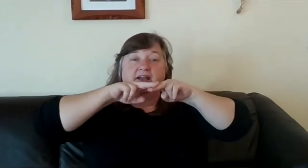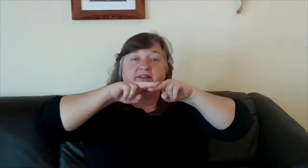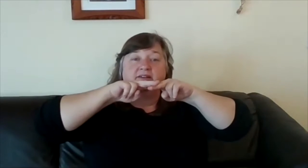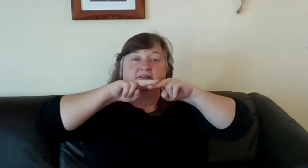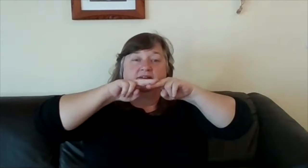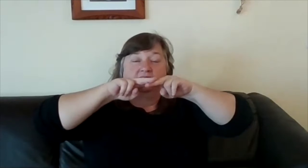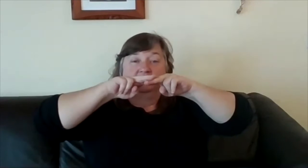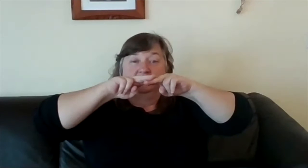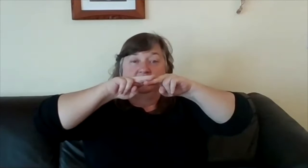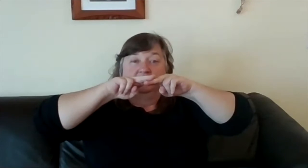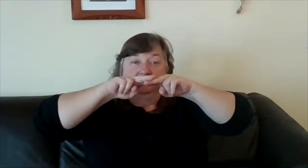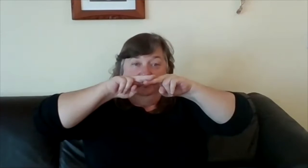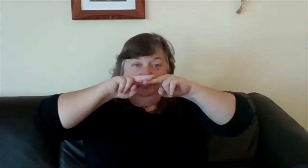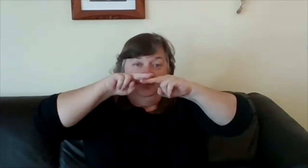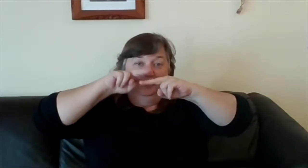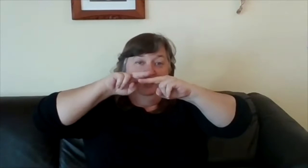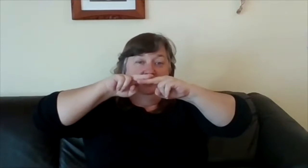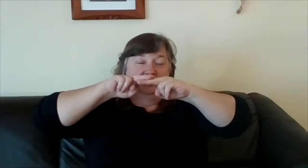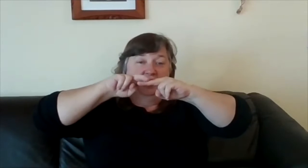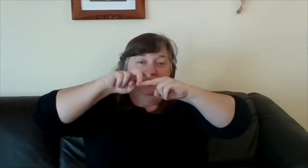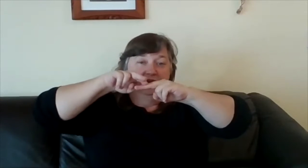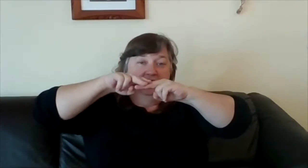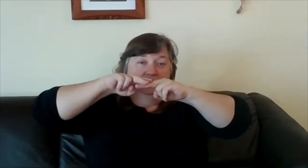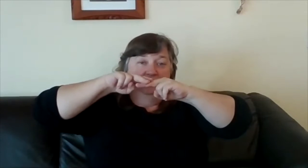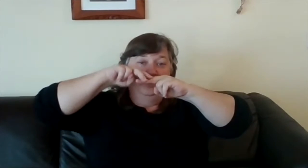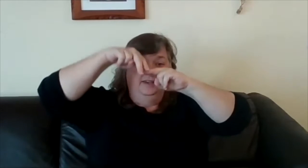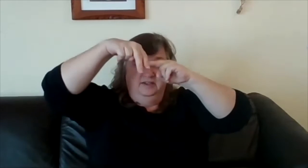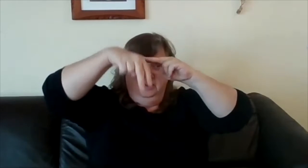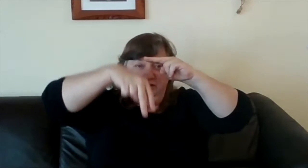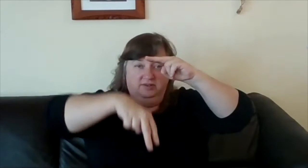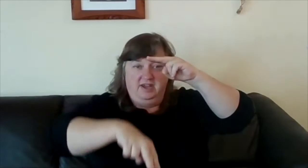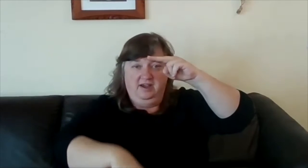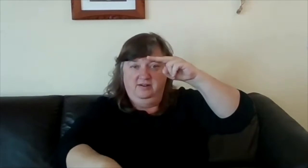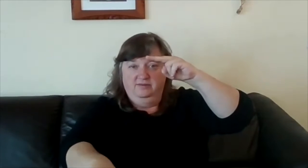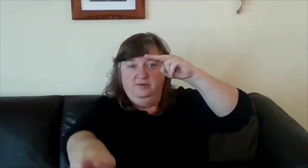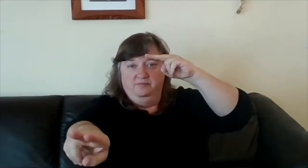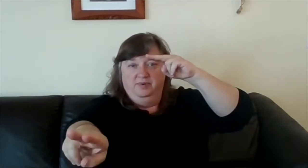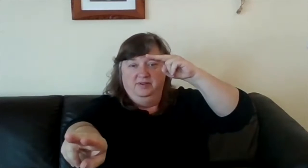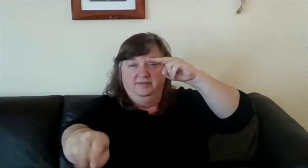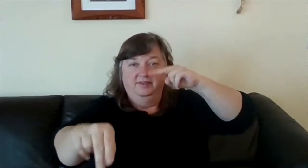Slide. You're going to be up at the top and you get your 2 legs and you're going to go down, whoop,